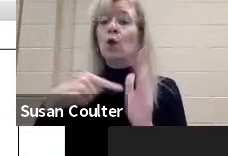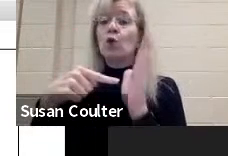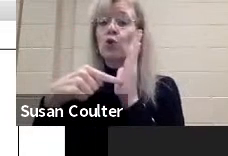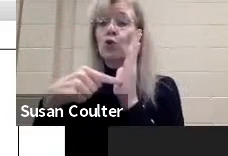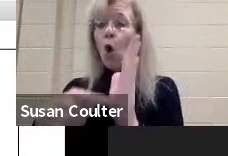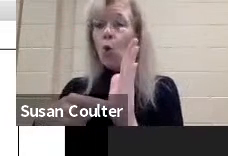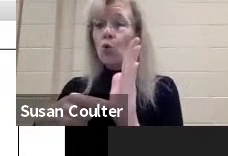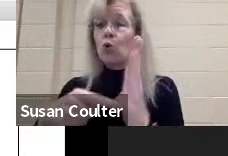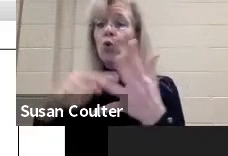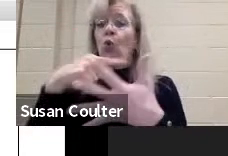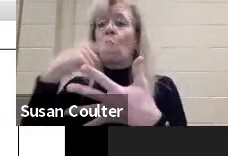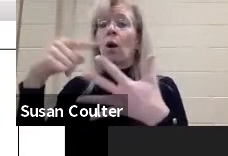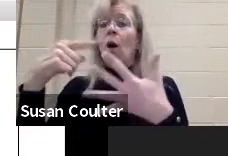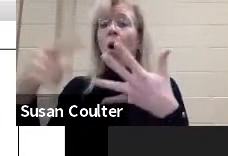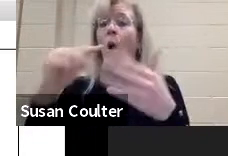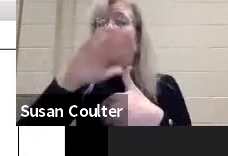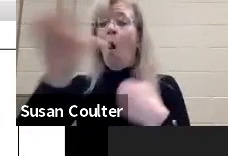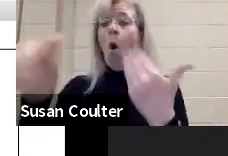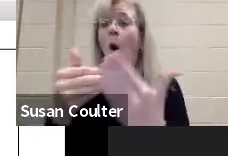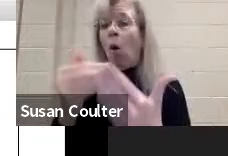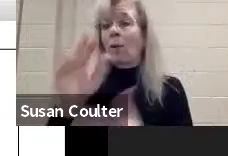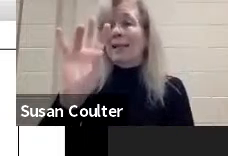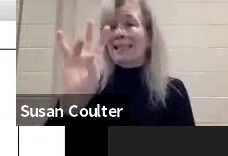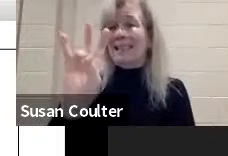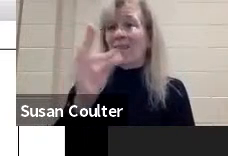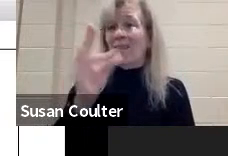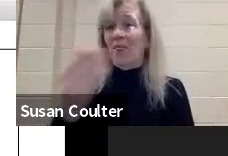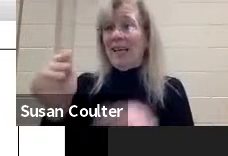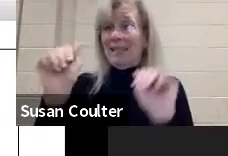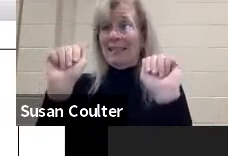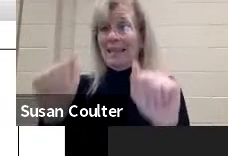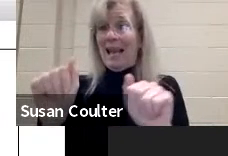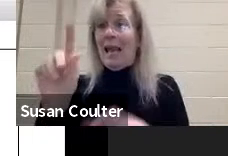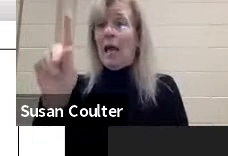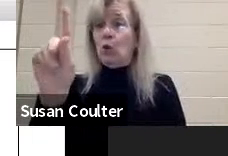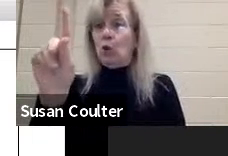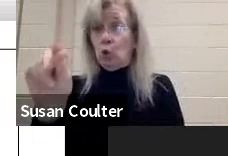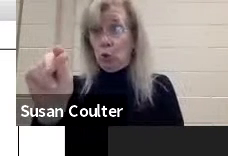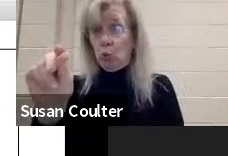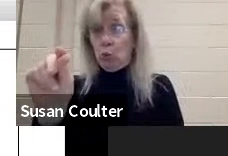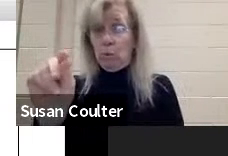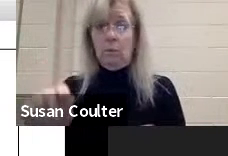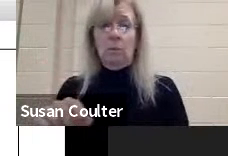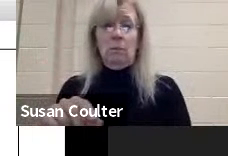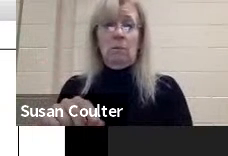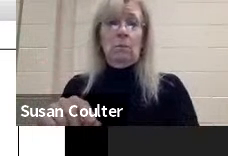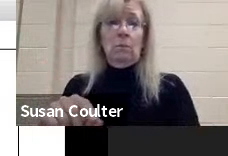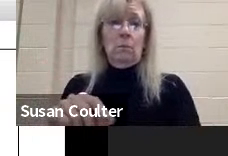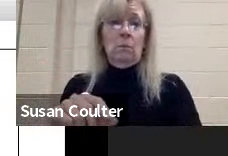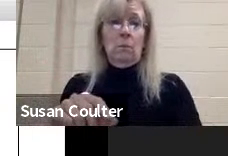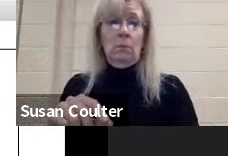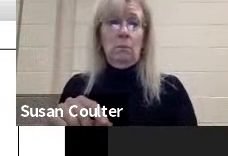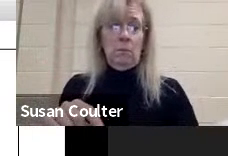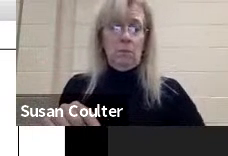I'm going to show you all 7 things can do.